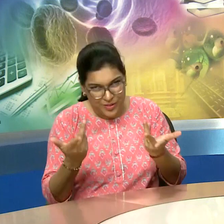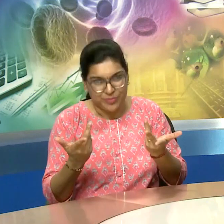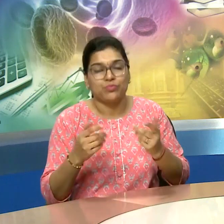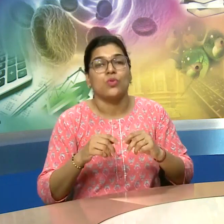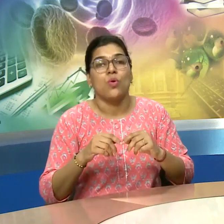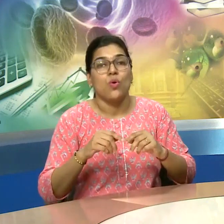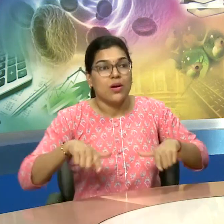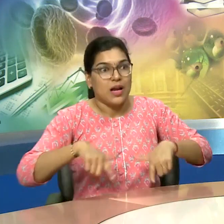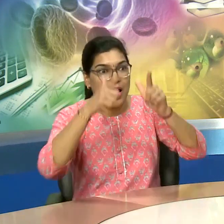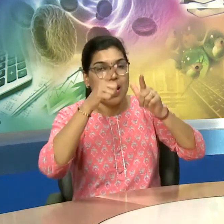So, the interaction